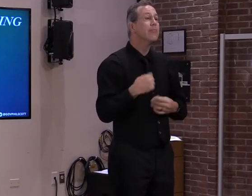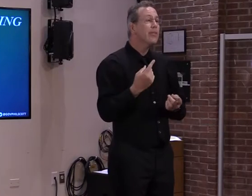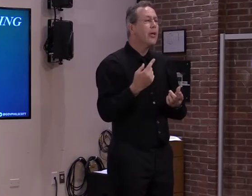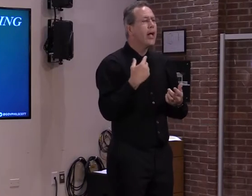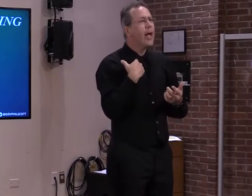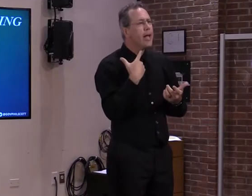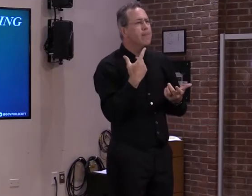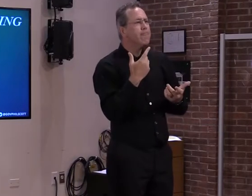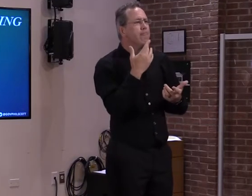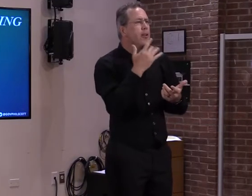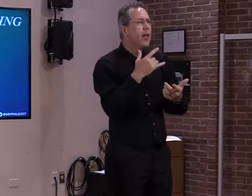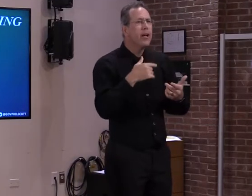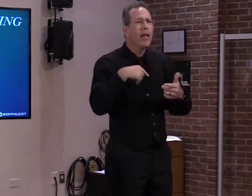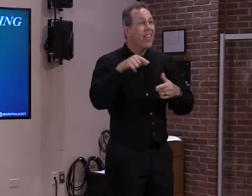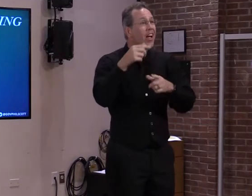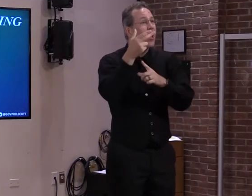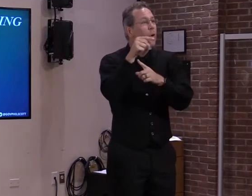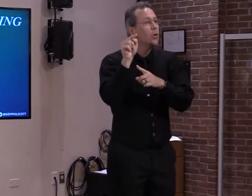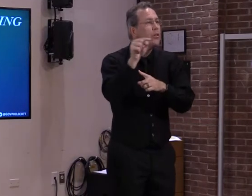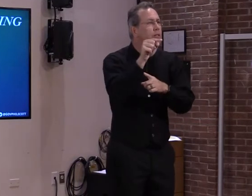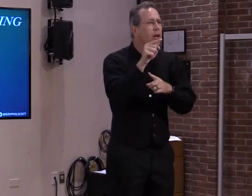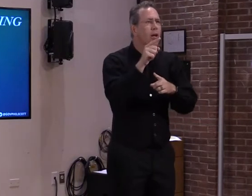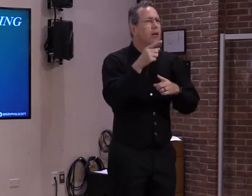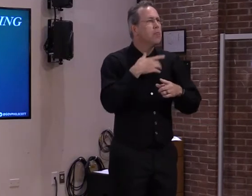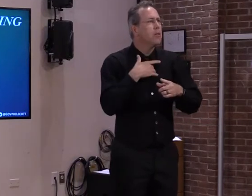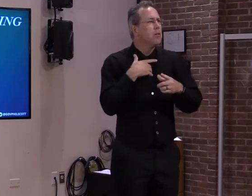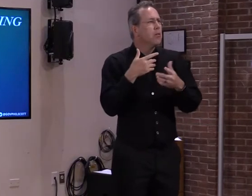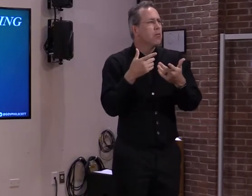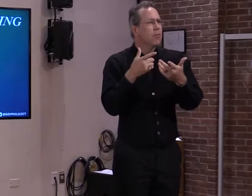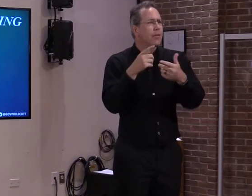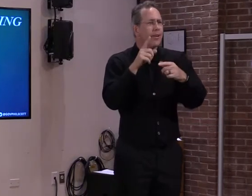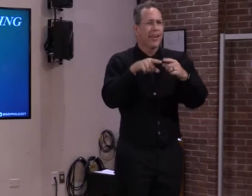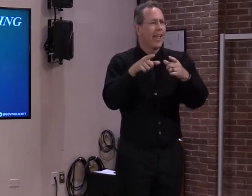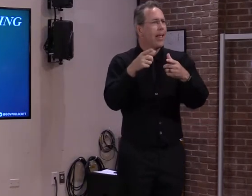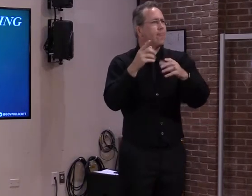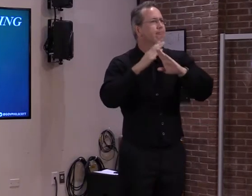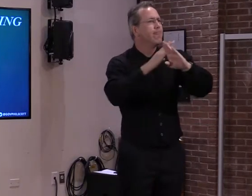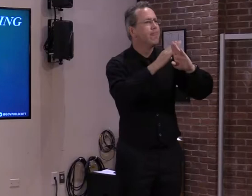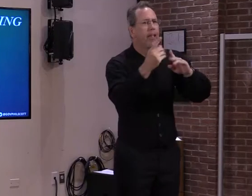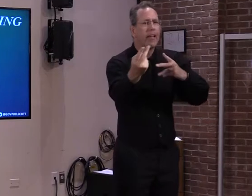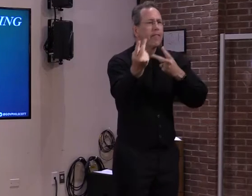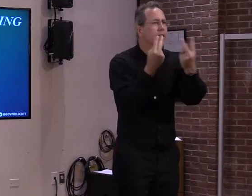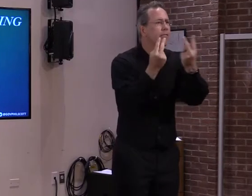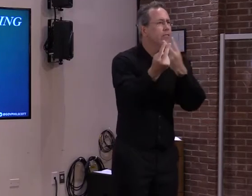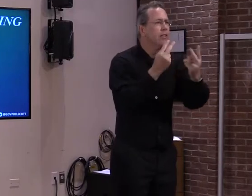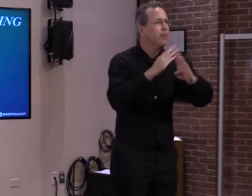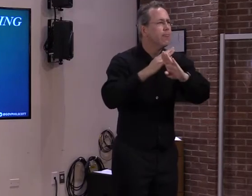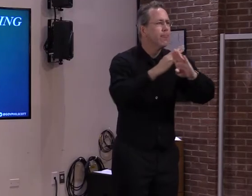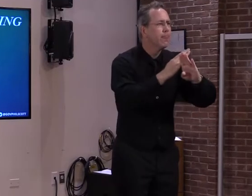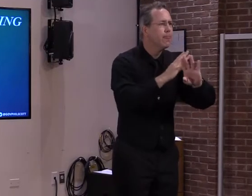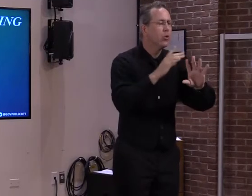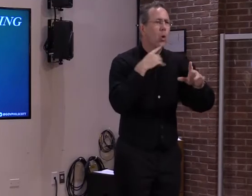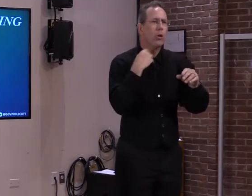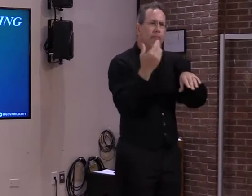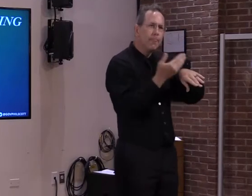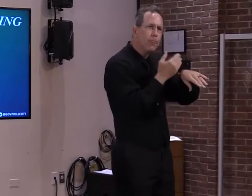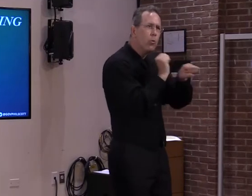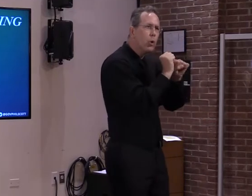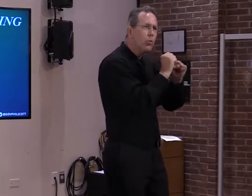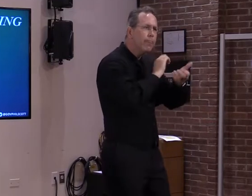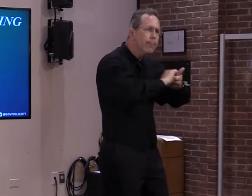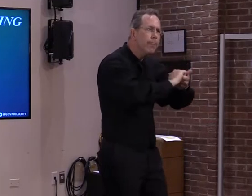and motels stepped up. Currently, the Federal Emergency Management, FEMA, is reimbursing the state for